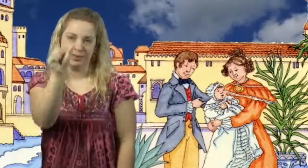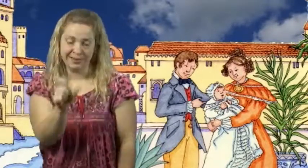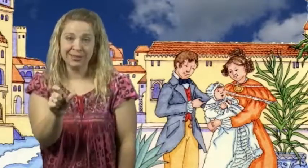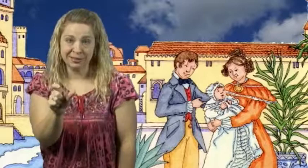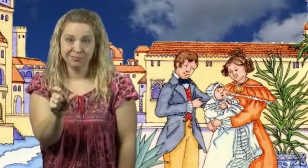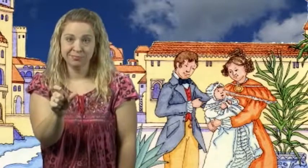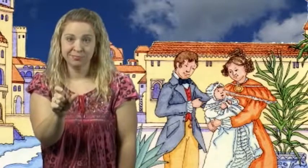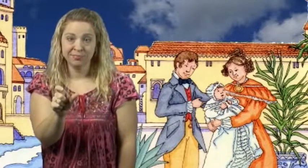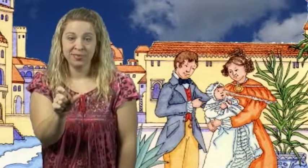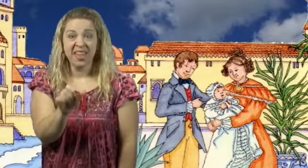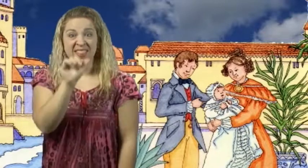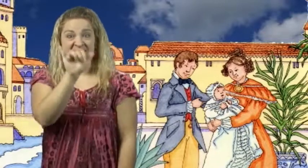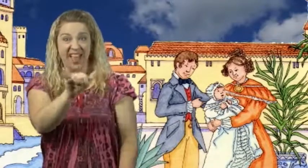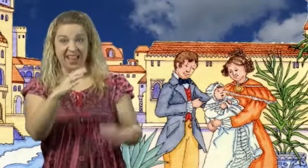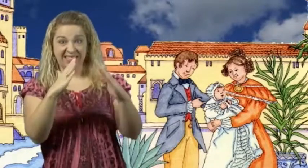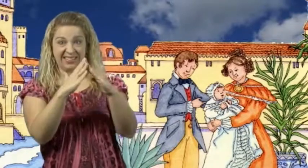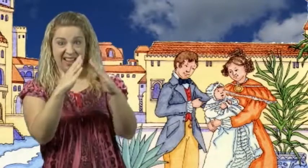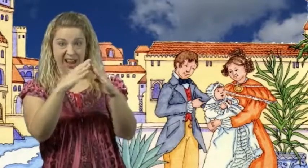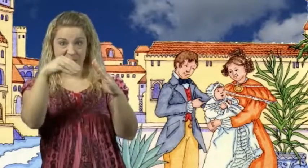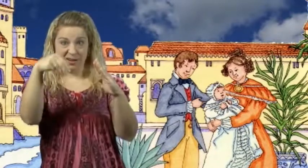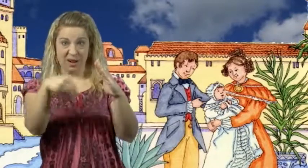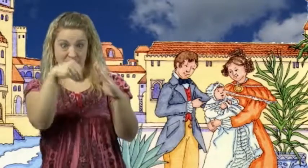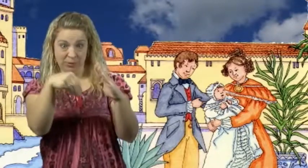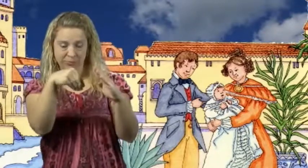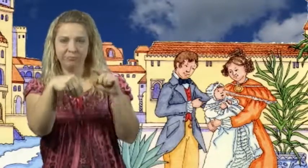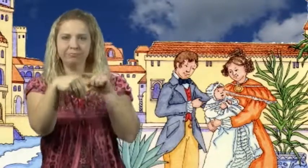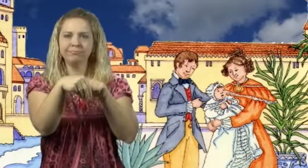She was named for the city of her birth, too.